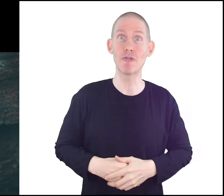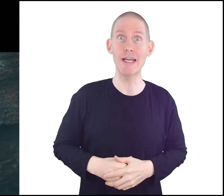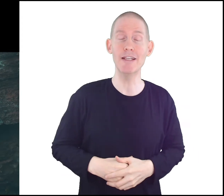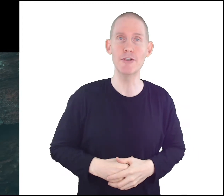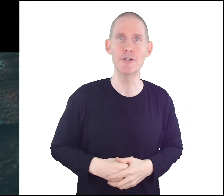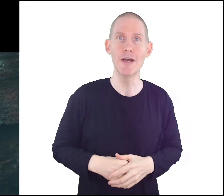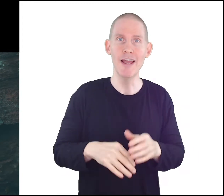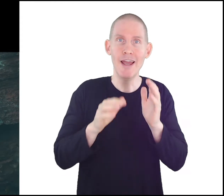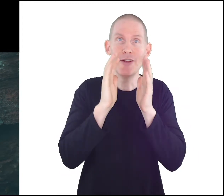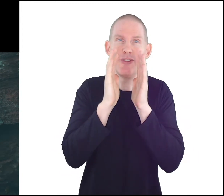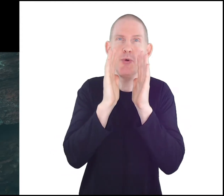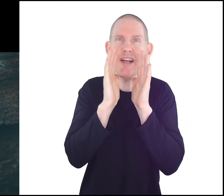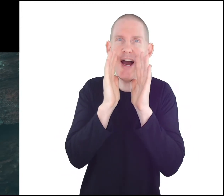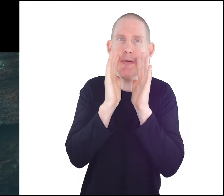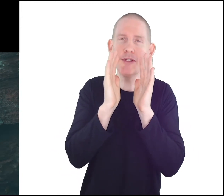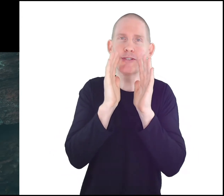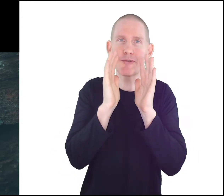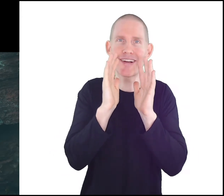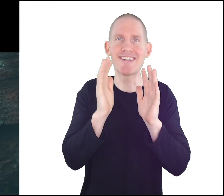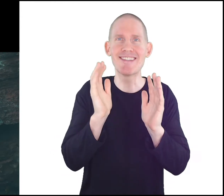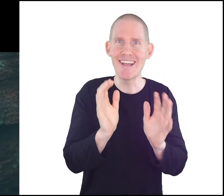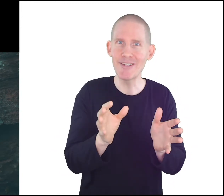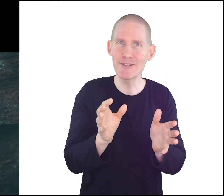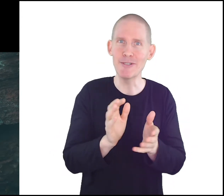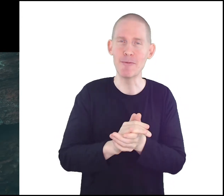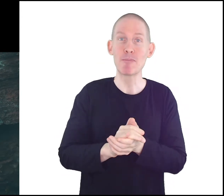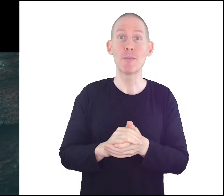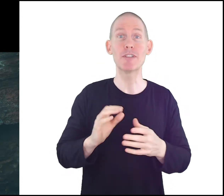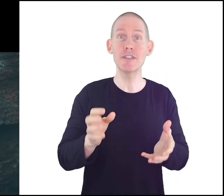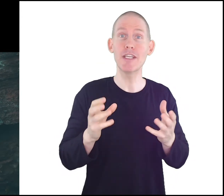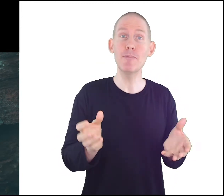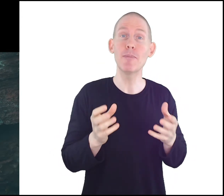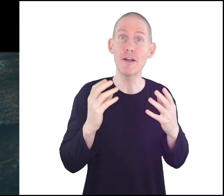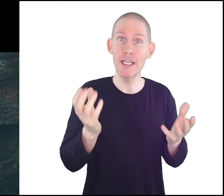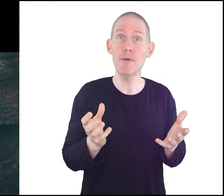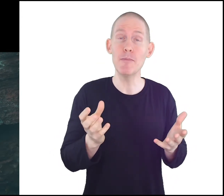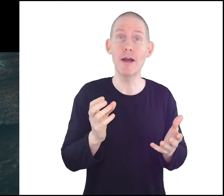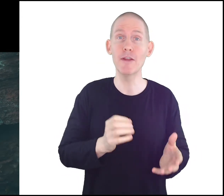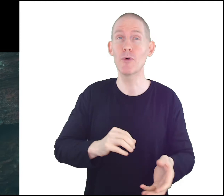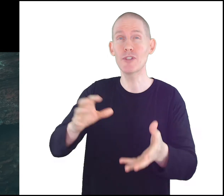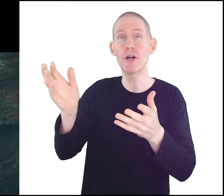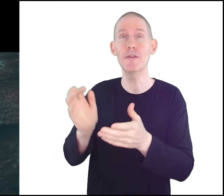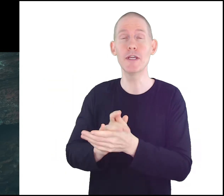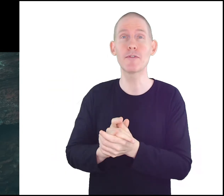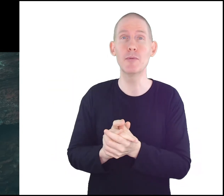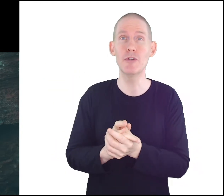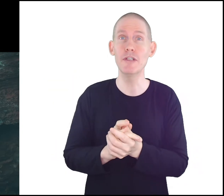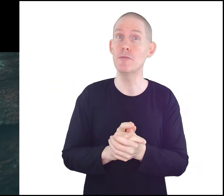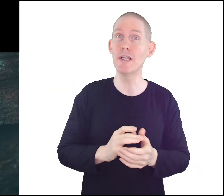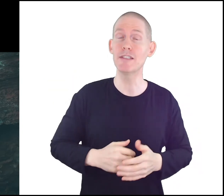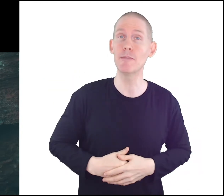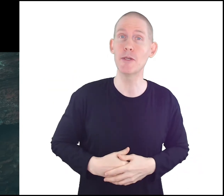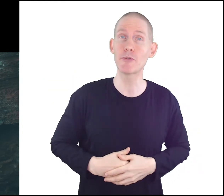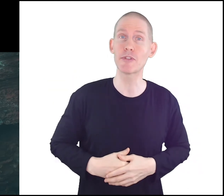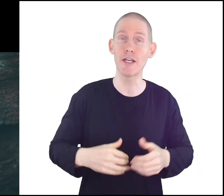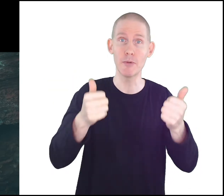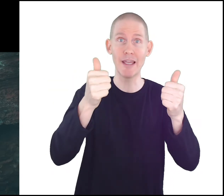grading you, do it how the instructor tells you. But just keep in mind that once you're out in the deaf community, you may see people sign it with